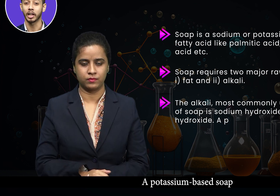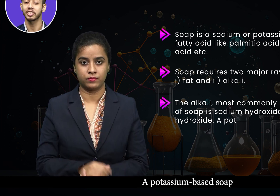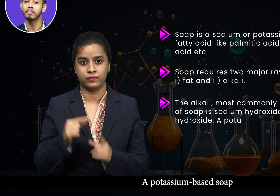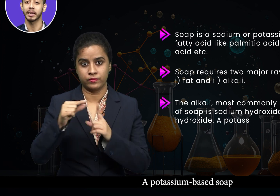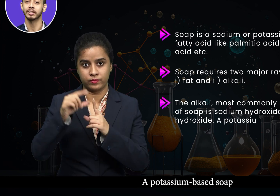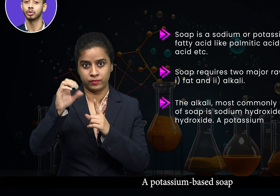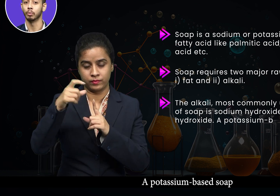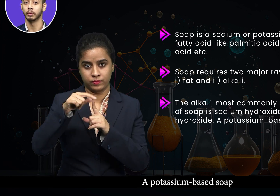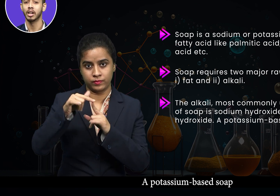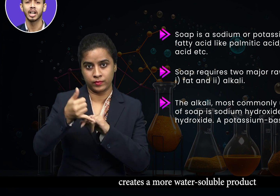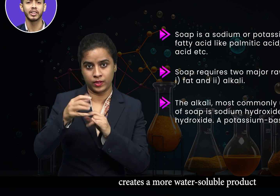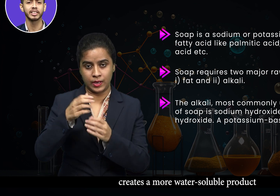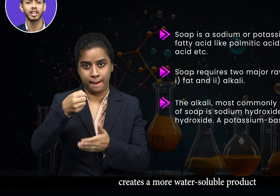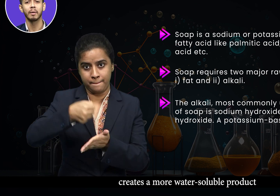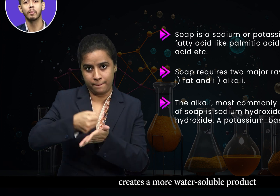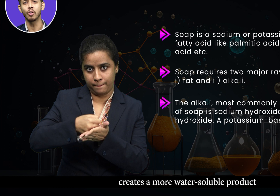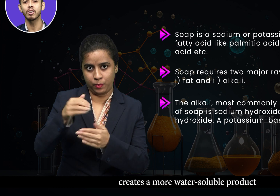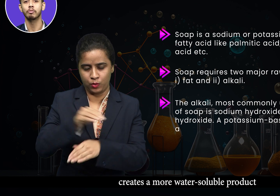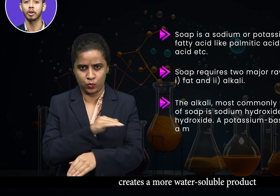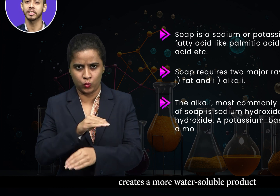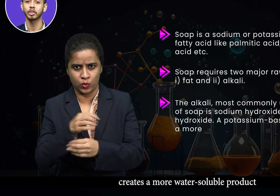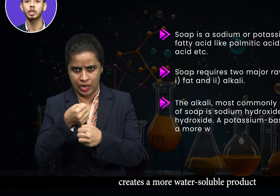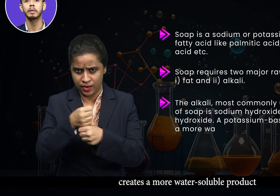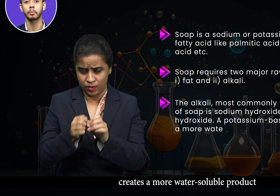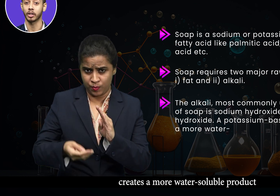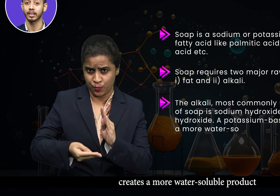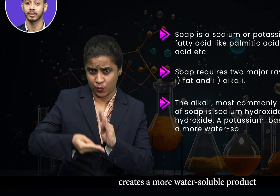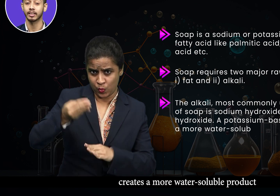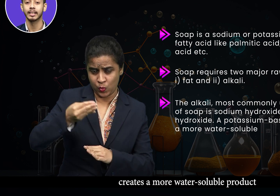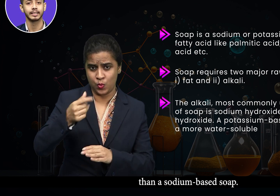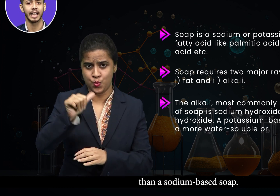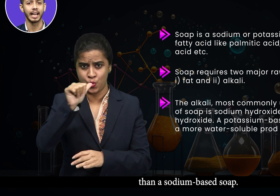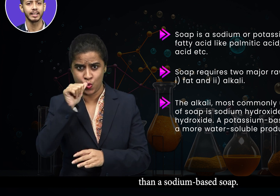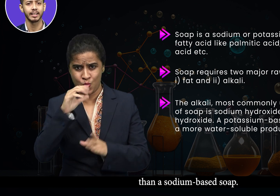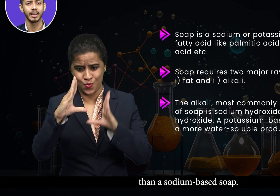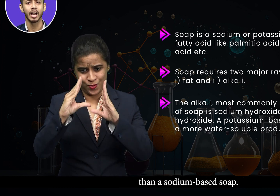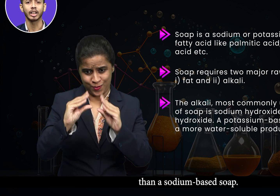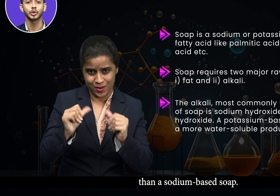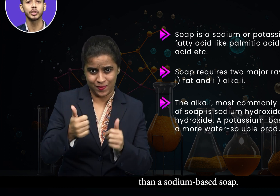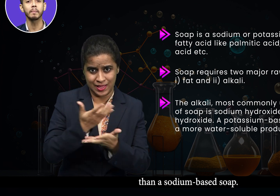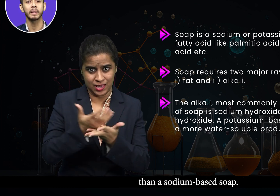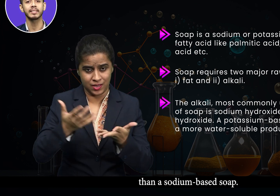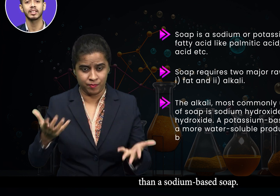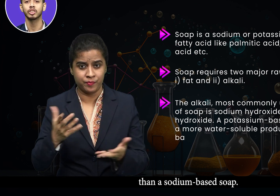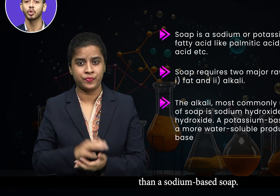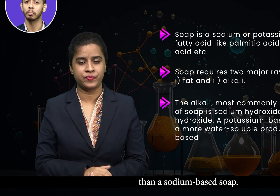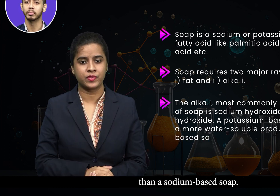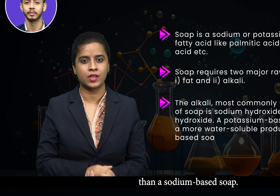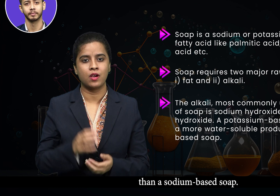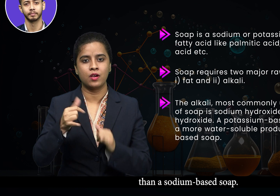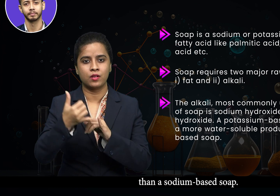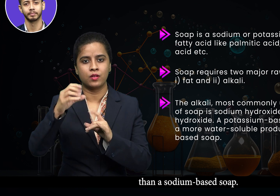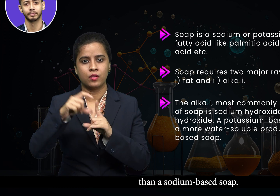A potassium-based soap creates a more water-soluble product than a sodium-based